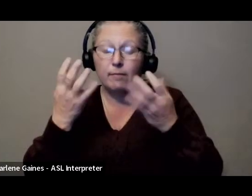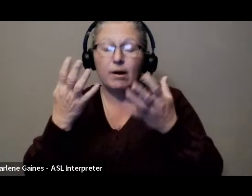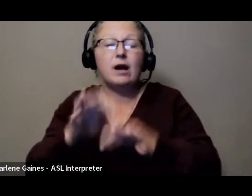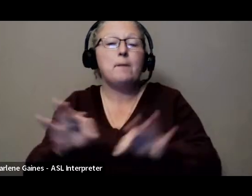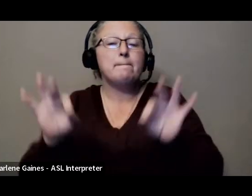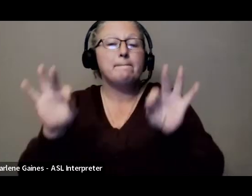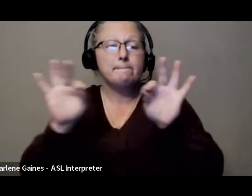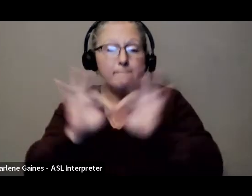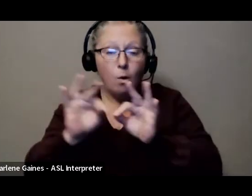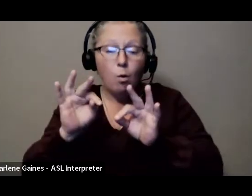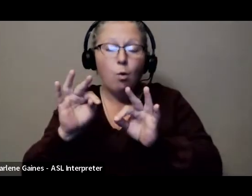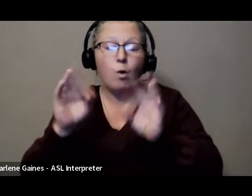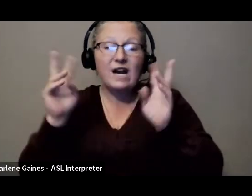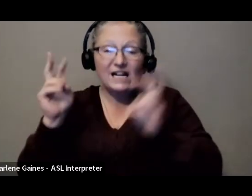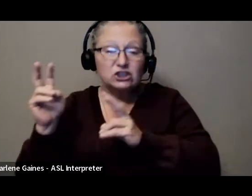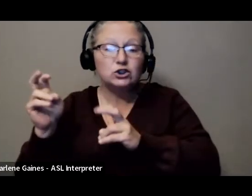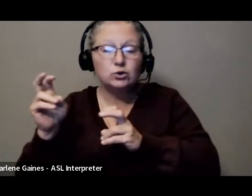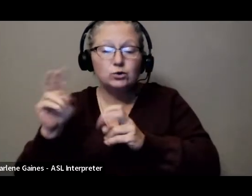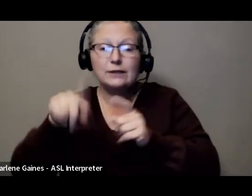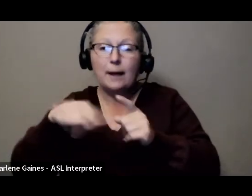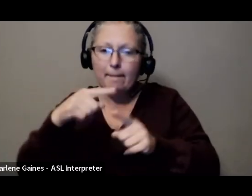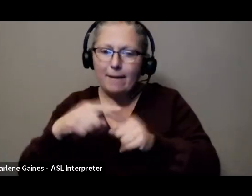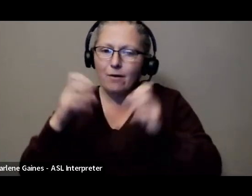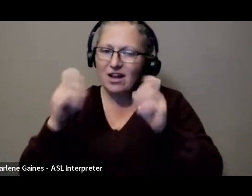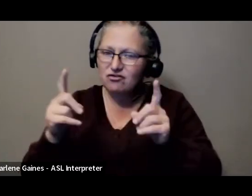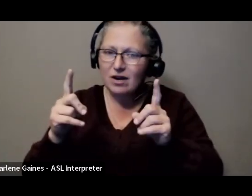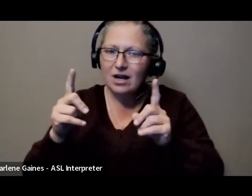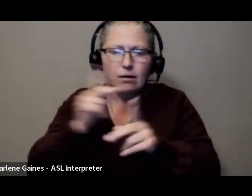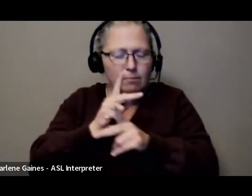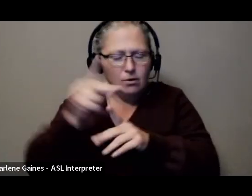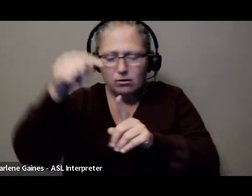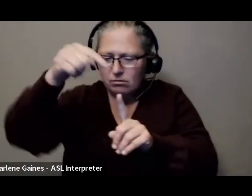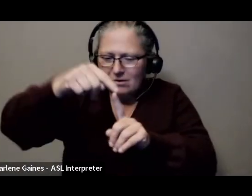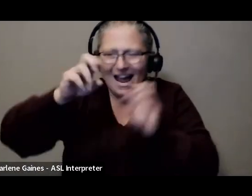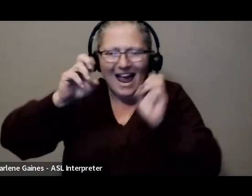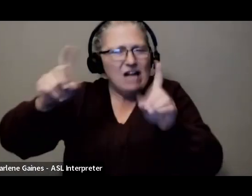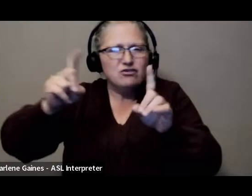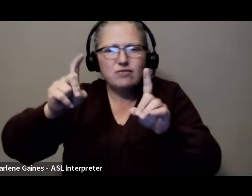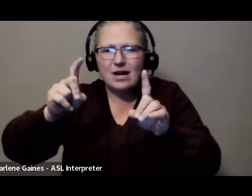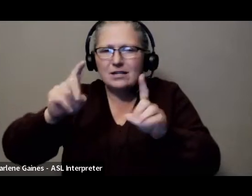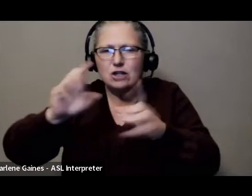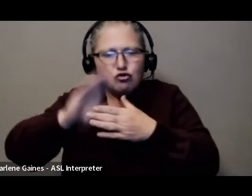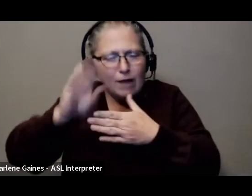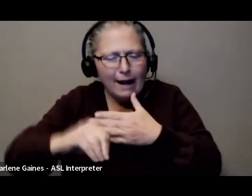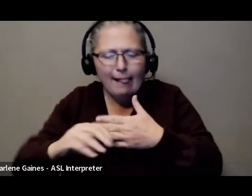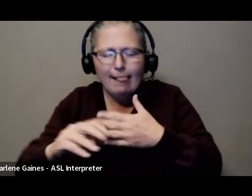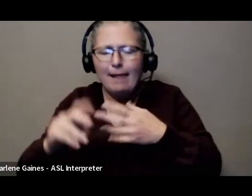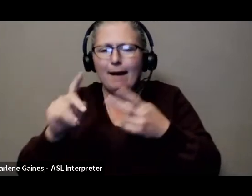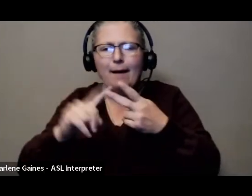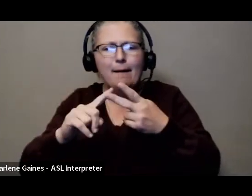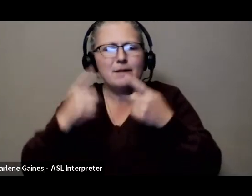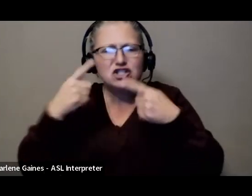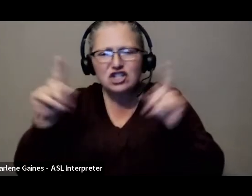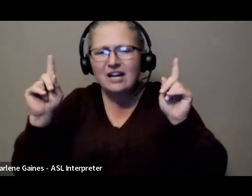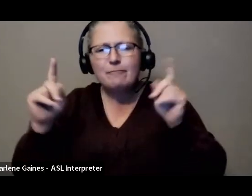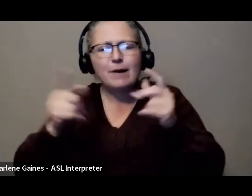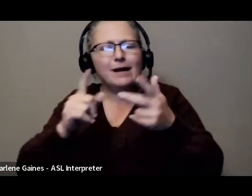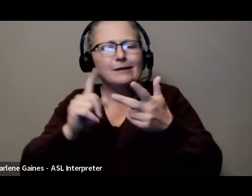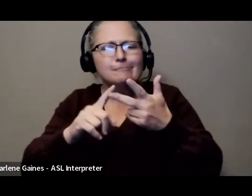issues, regarding education, just pure education, curriculum,